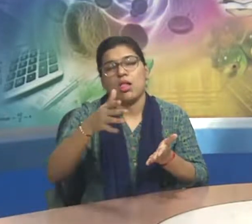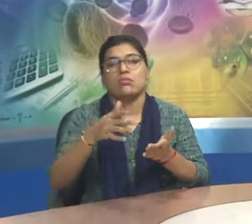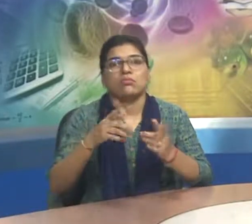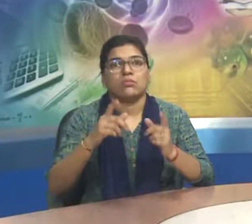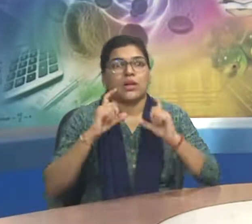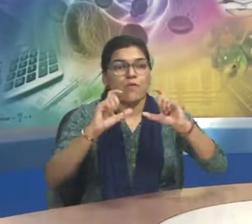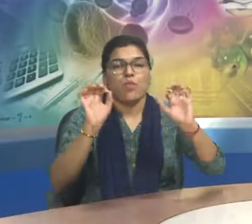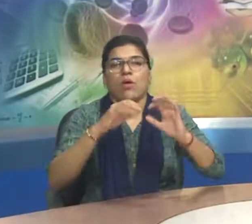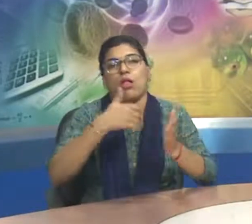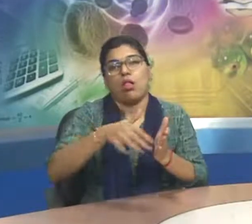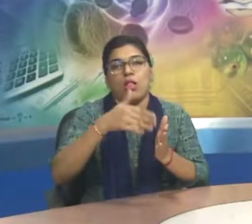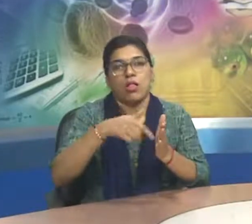scarcity